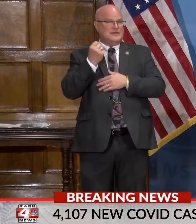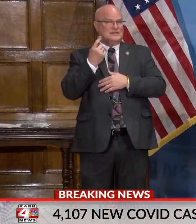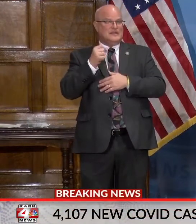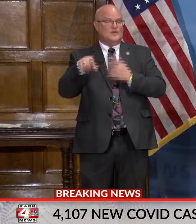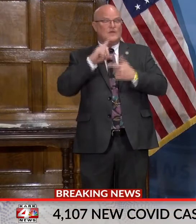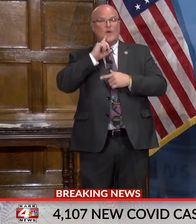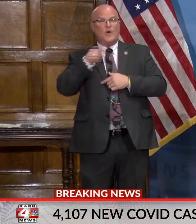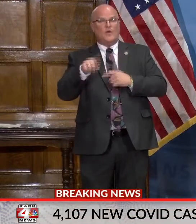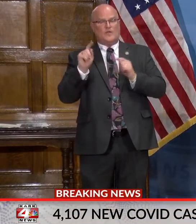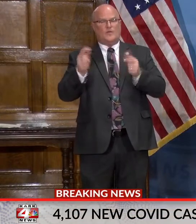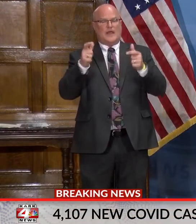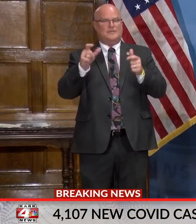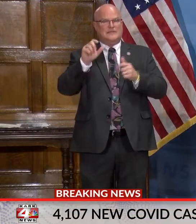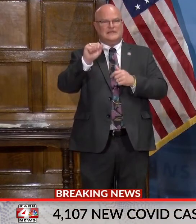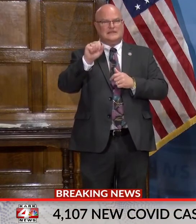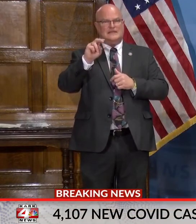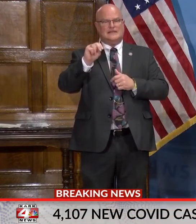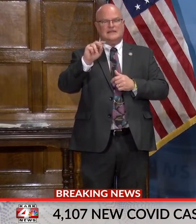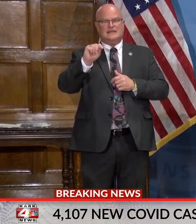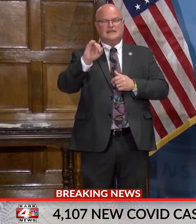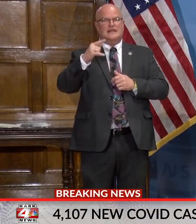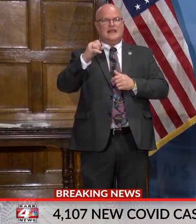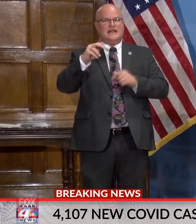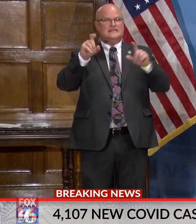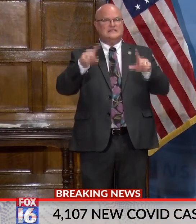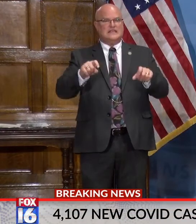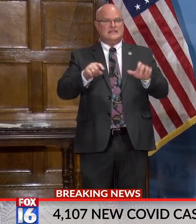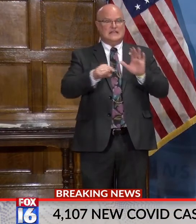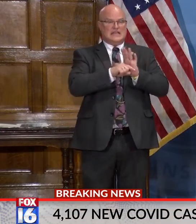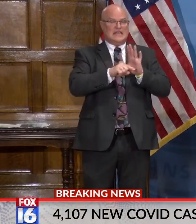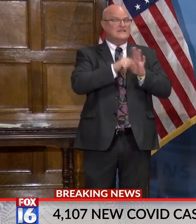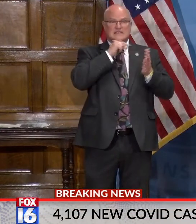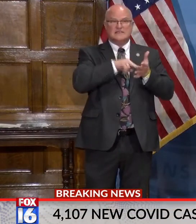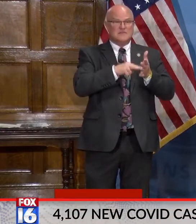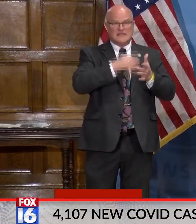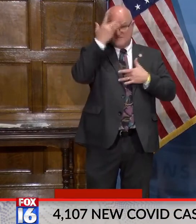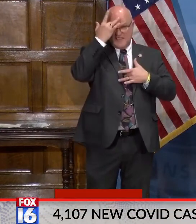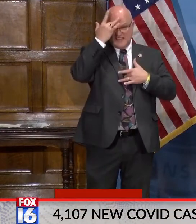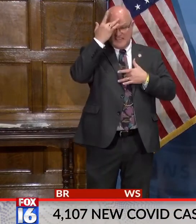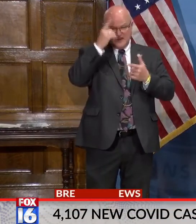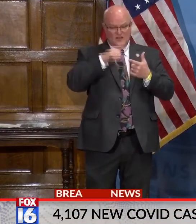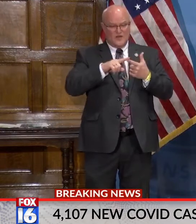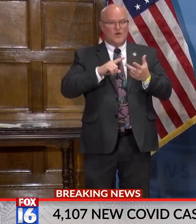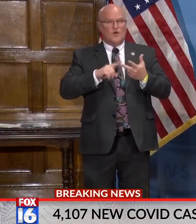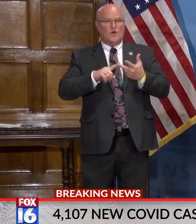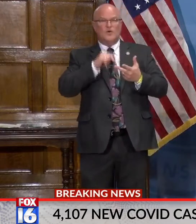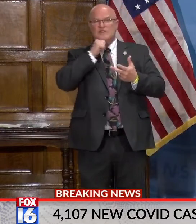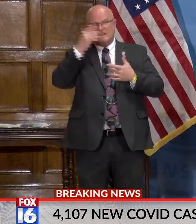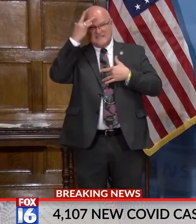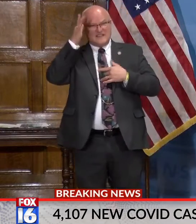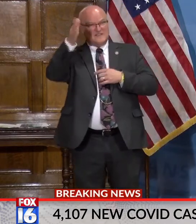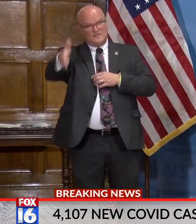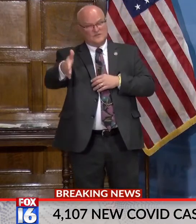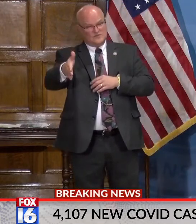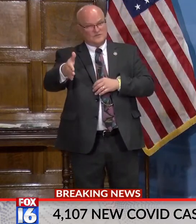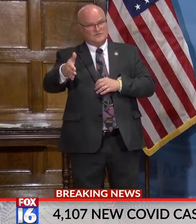these rapid antigen tests. A negative does not mean you're not infected at this point, and it doesn't mean that you're going to be not infected in the future.